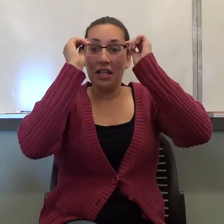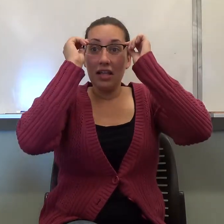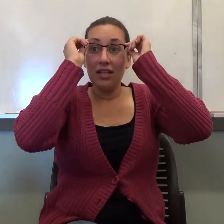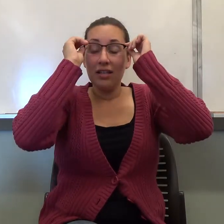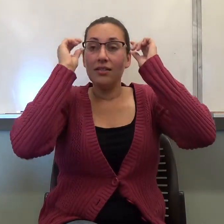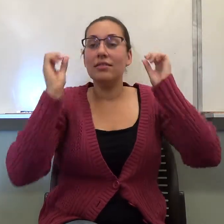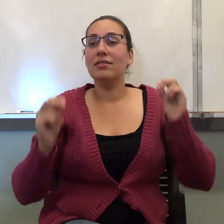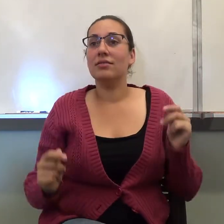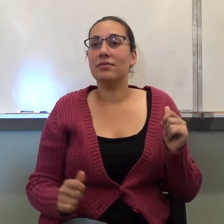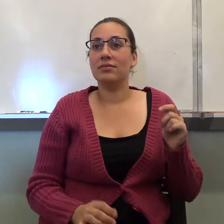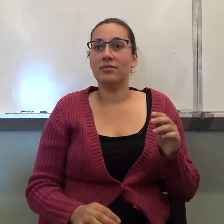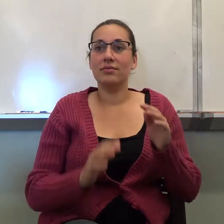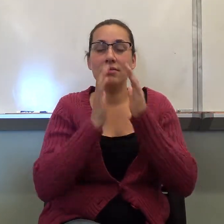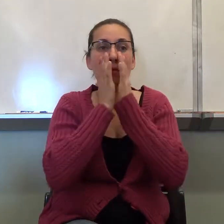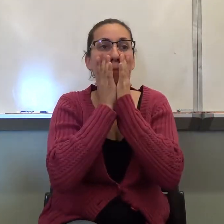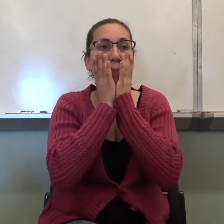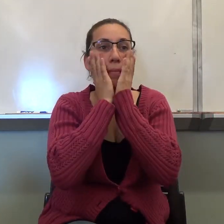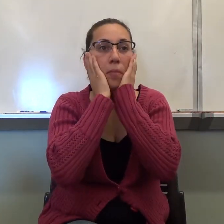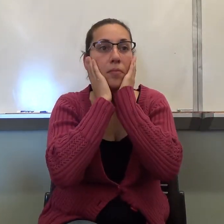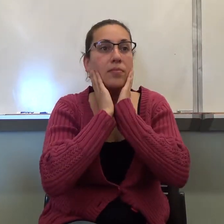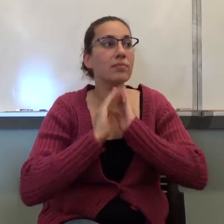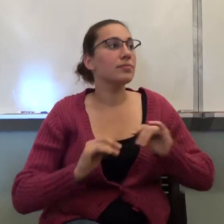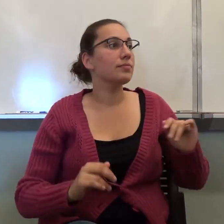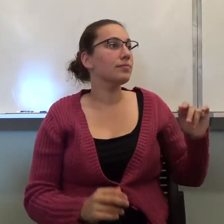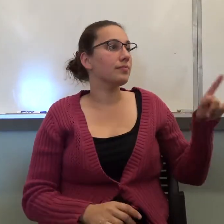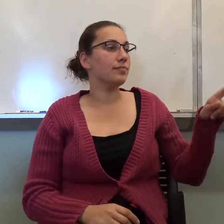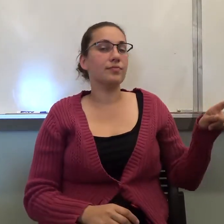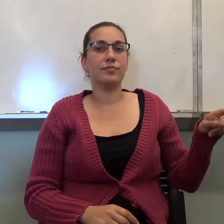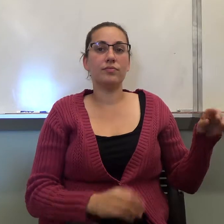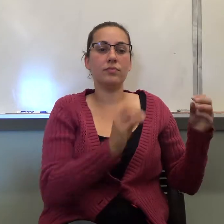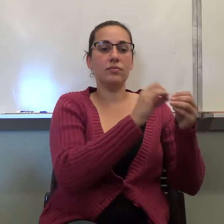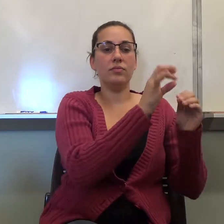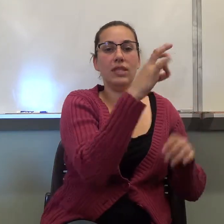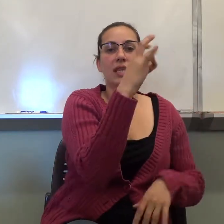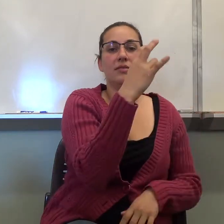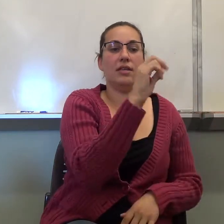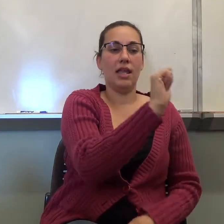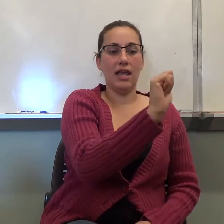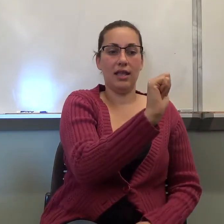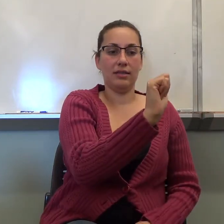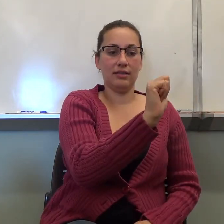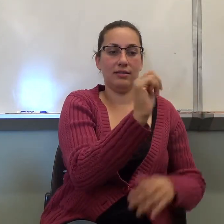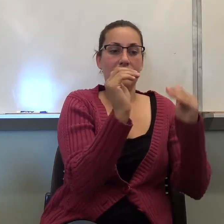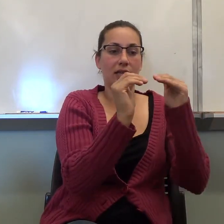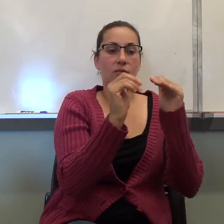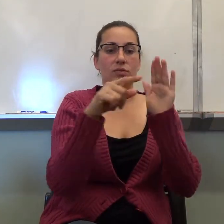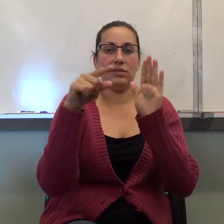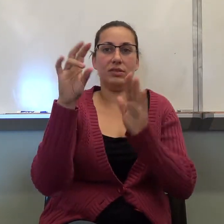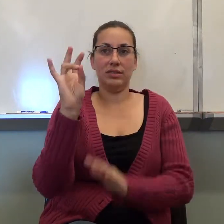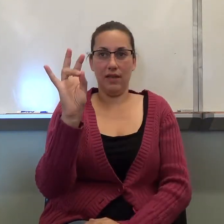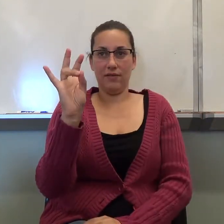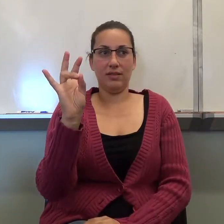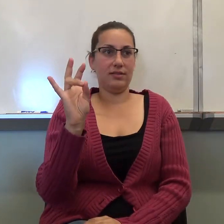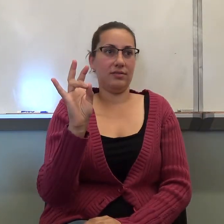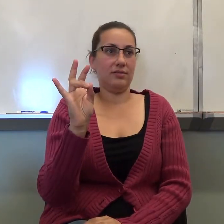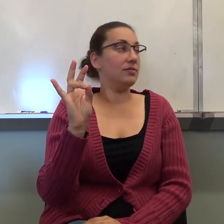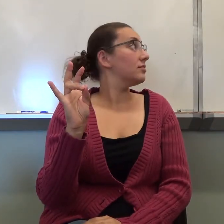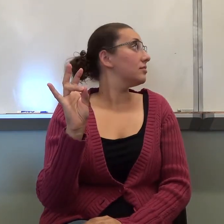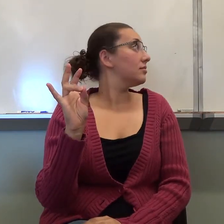+7? For 17, it's like A represents -7 or A equals 7. Right. So the question, which